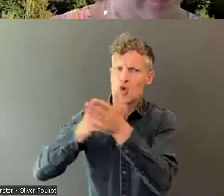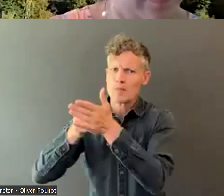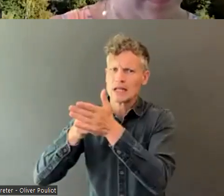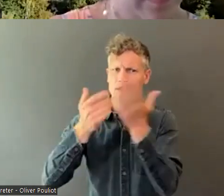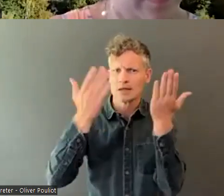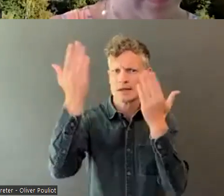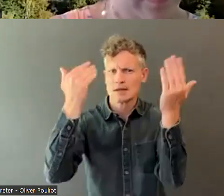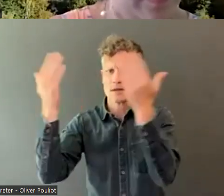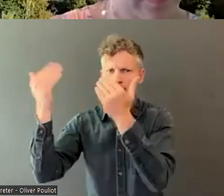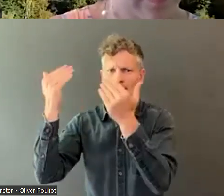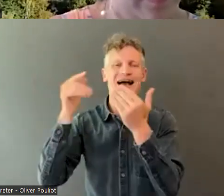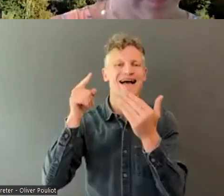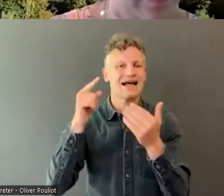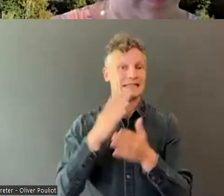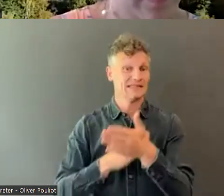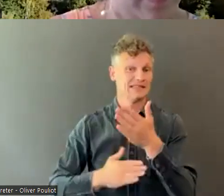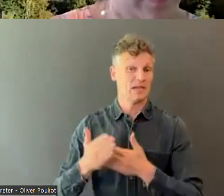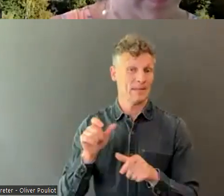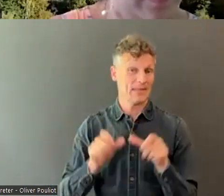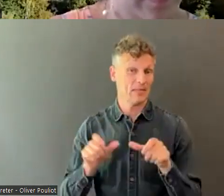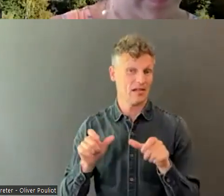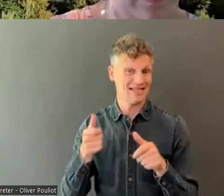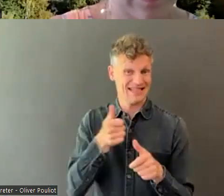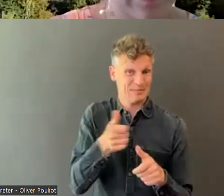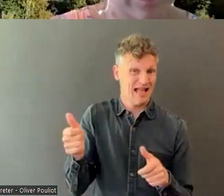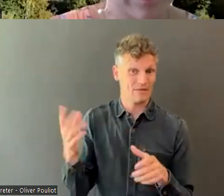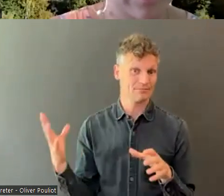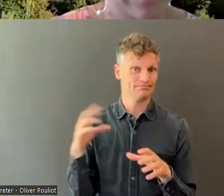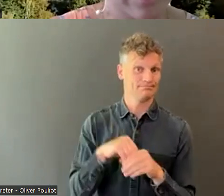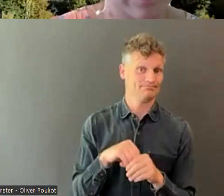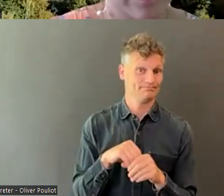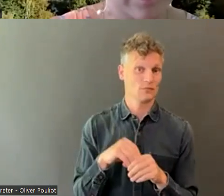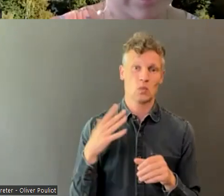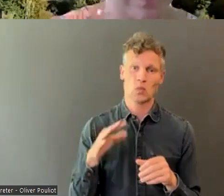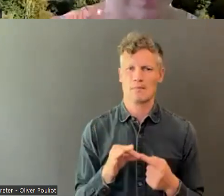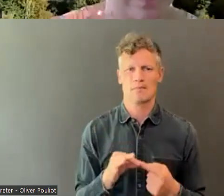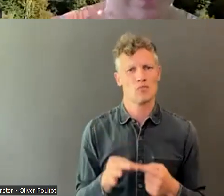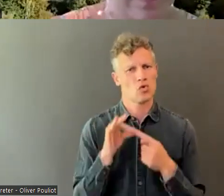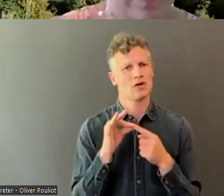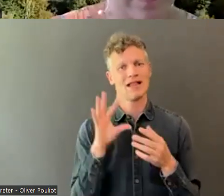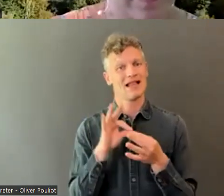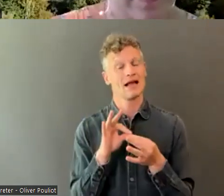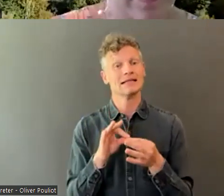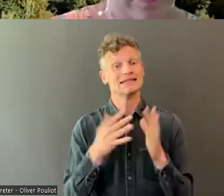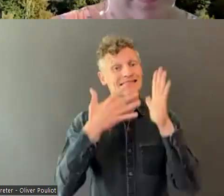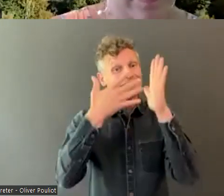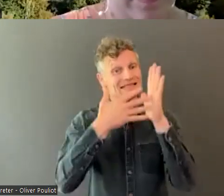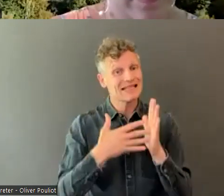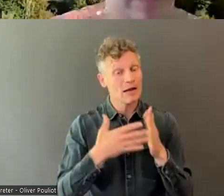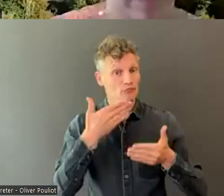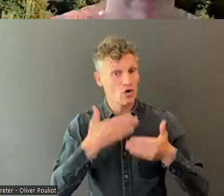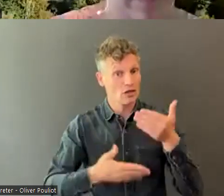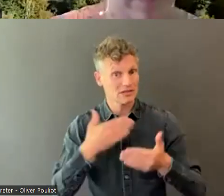I think this is so important, particularly in the testing process of choosing a particular product or